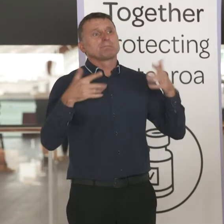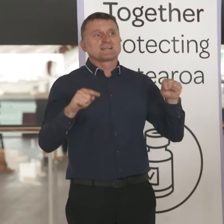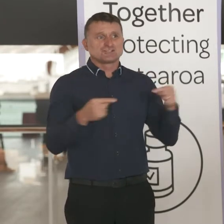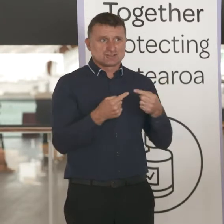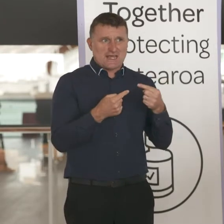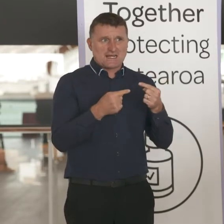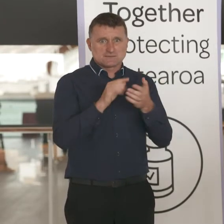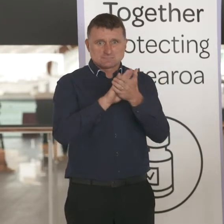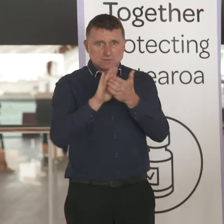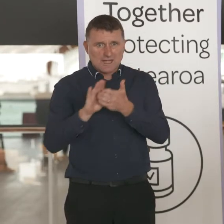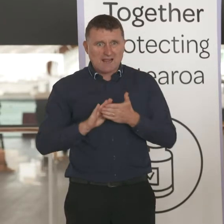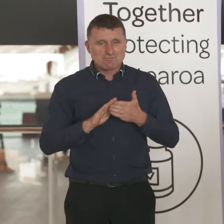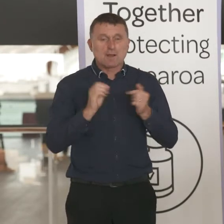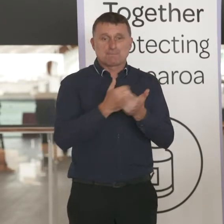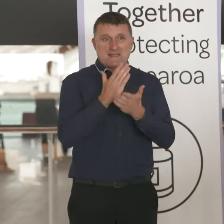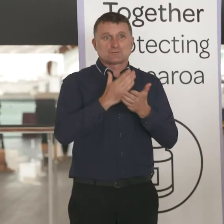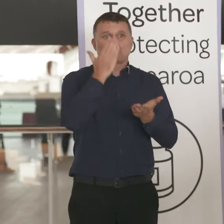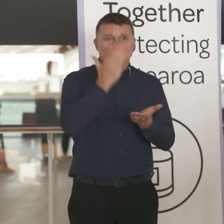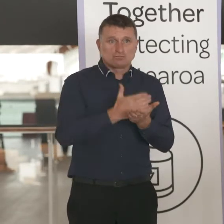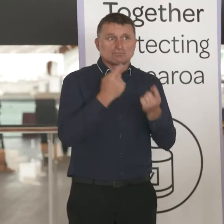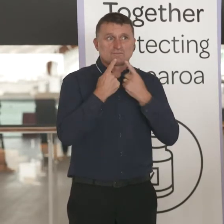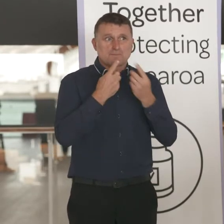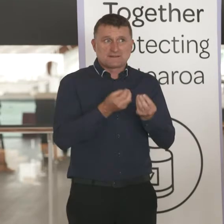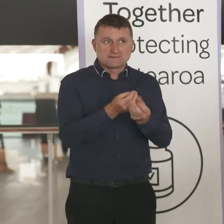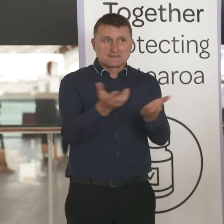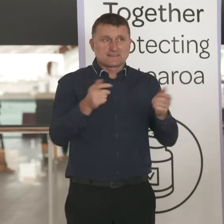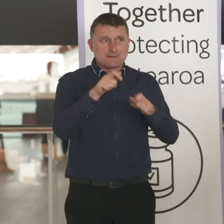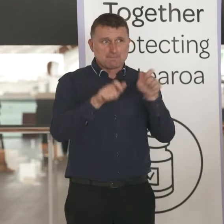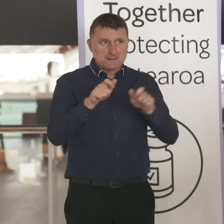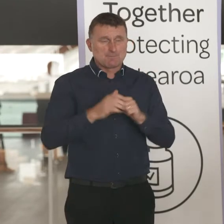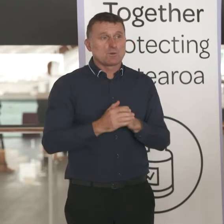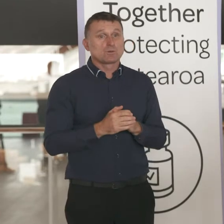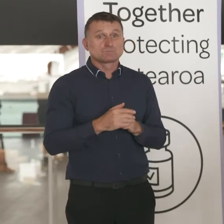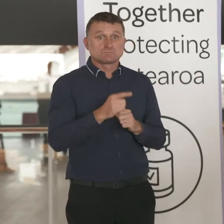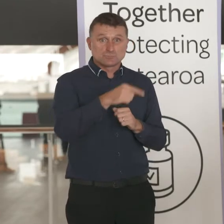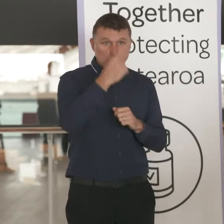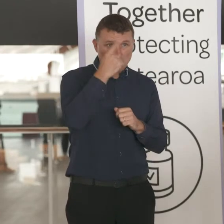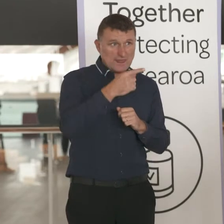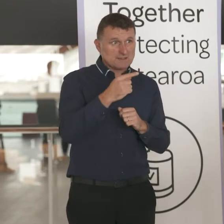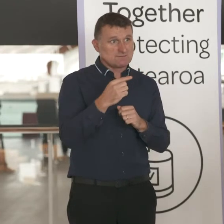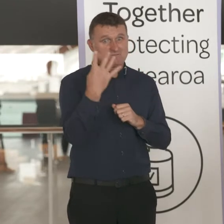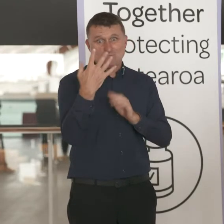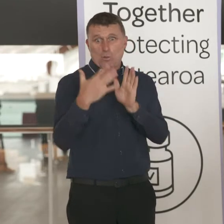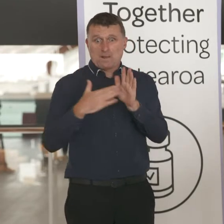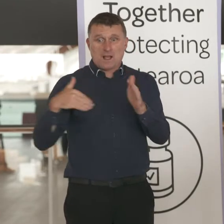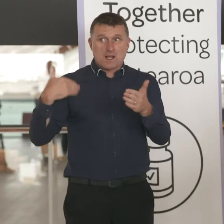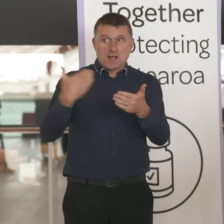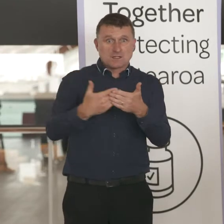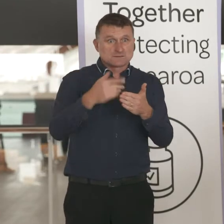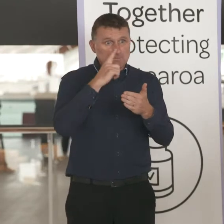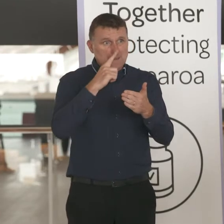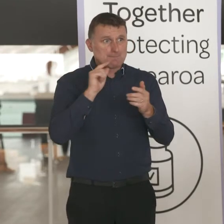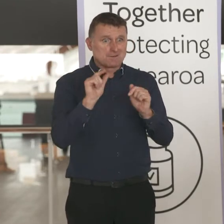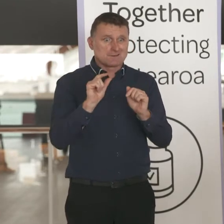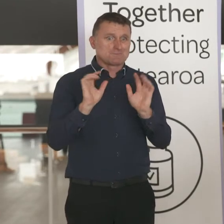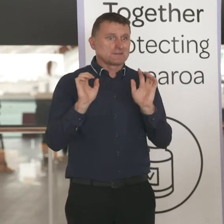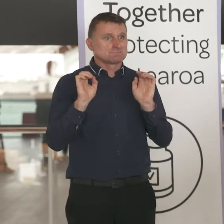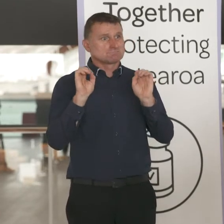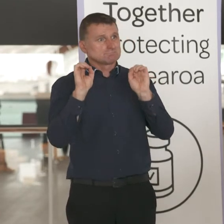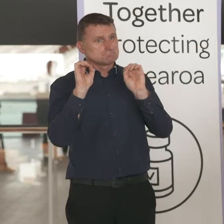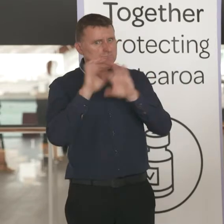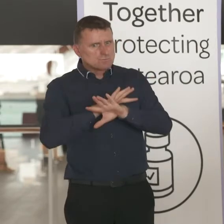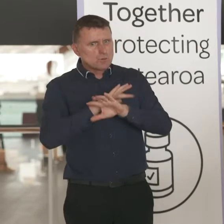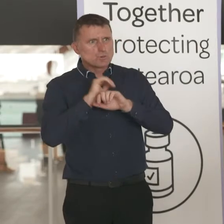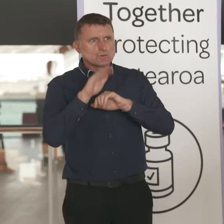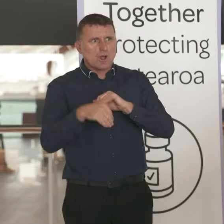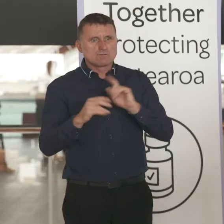say it's grown, how do you see the growth in the past couple of months? It's grown. The growth has been